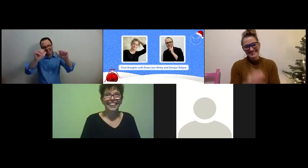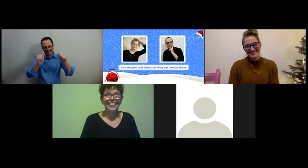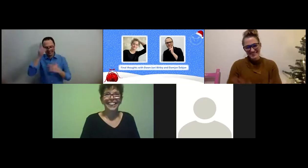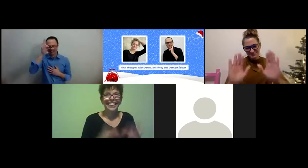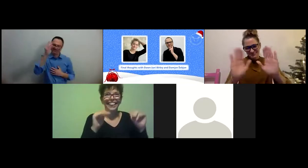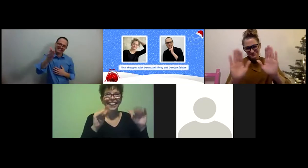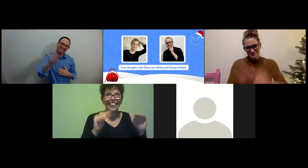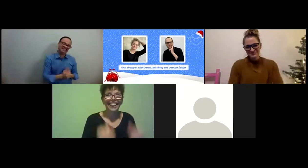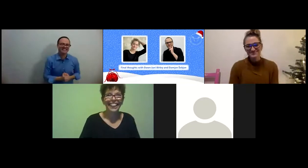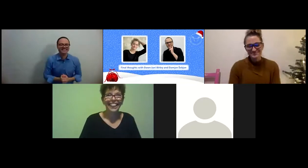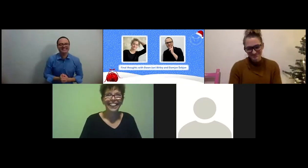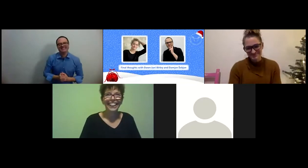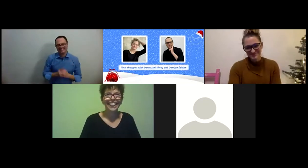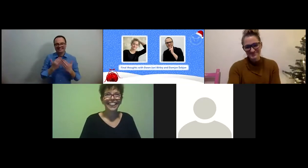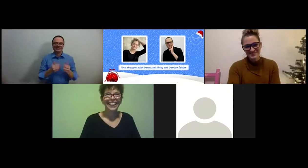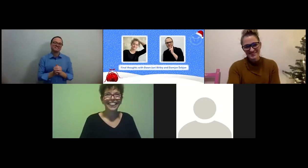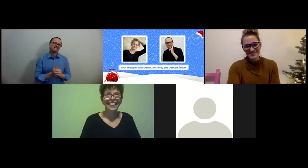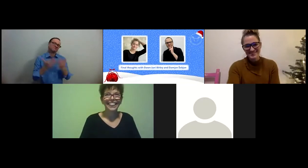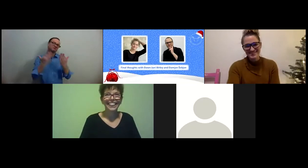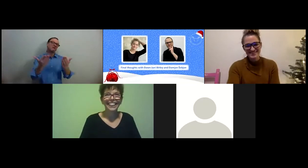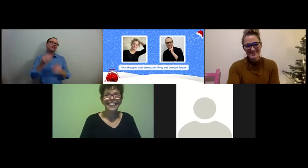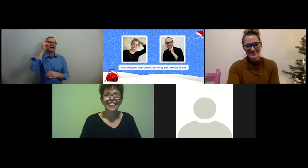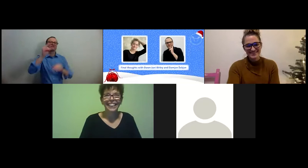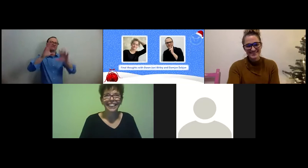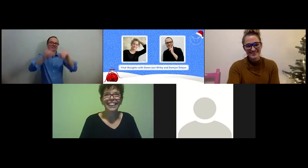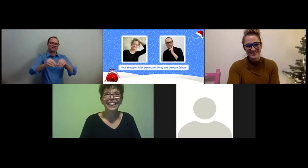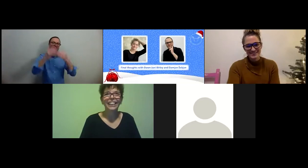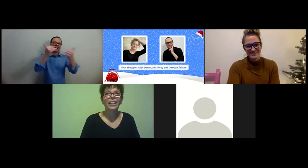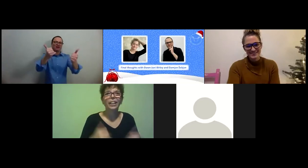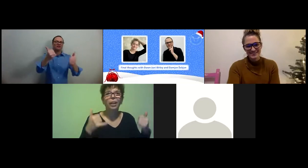Love you. Bye-bye.